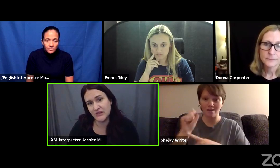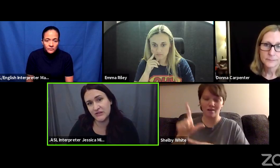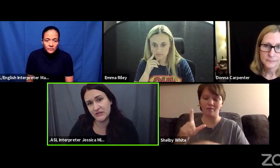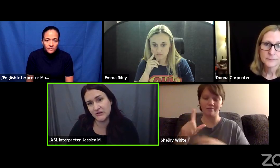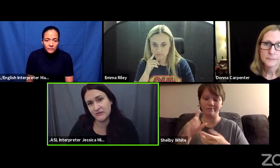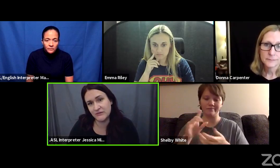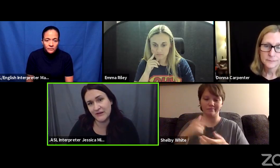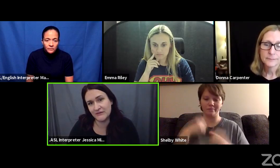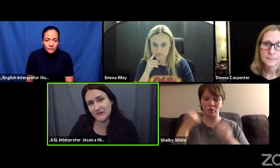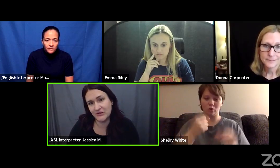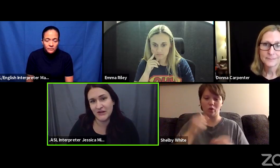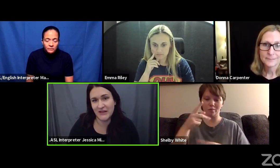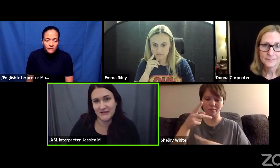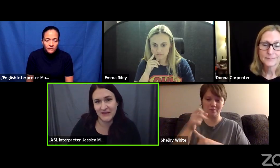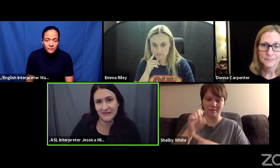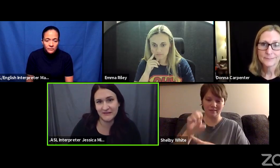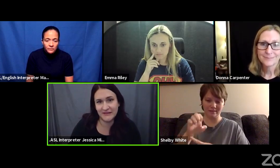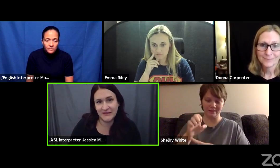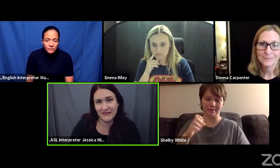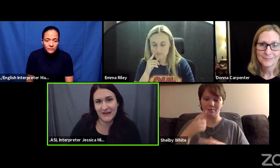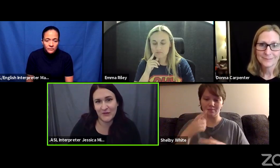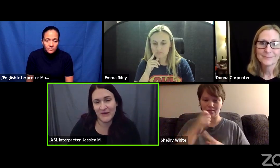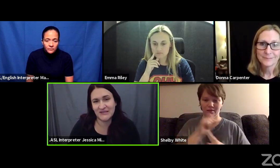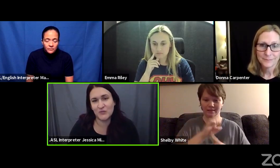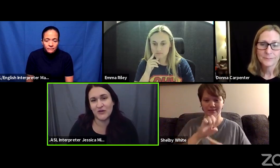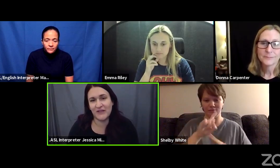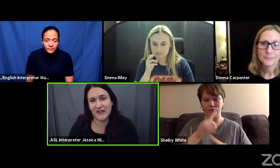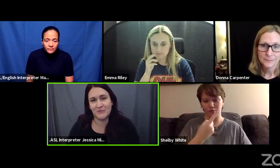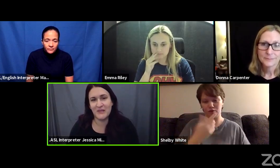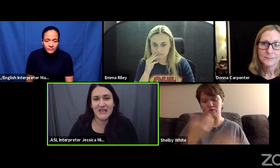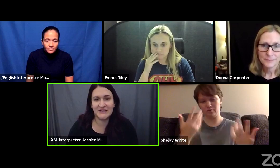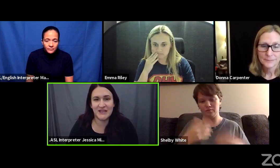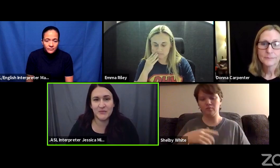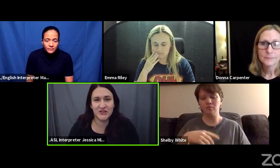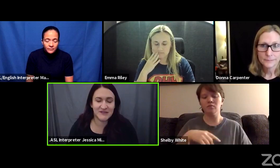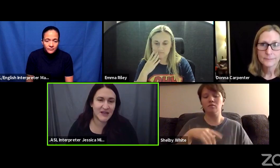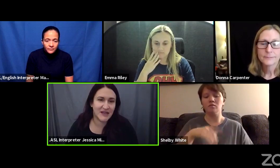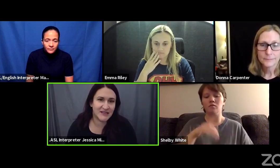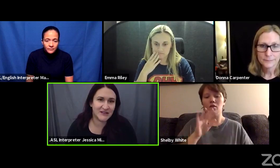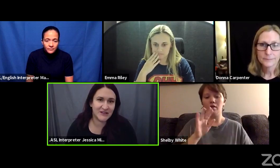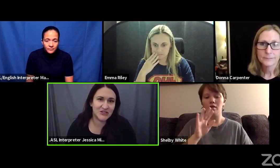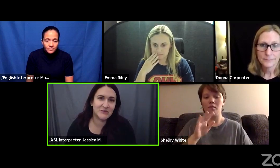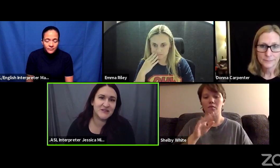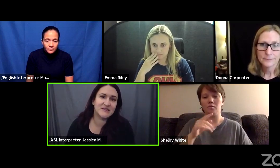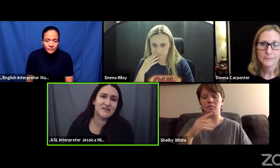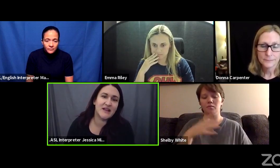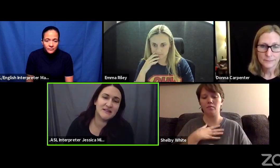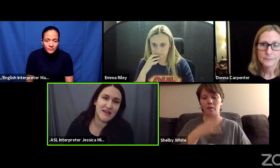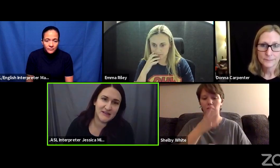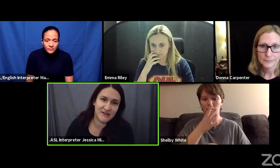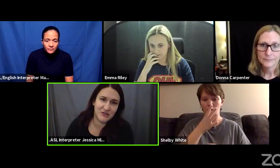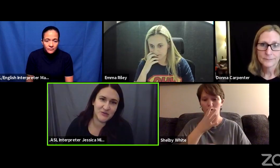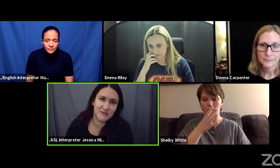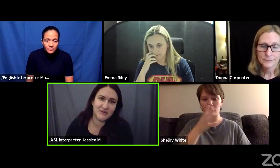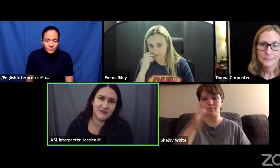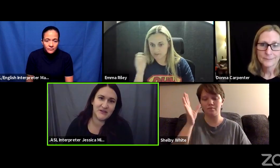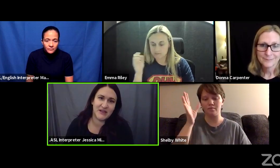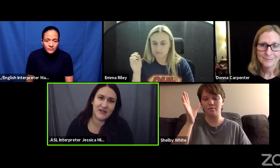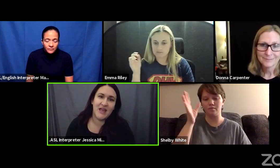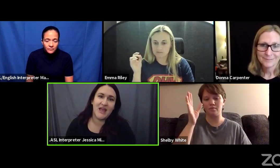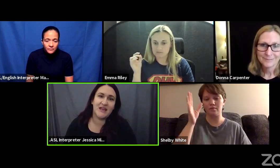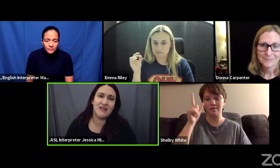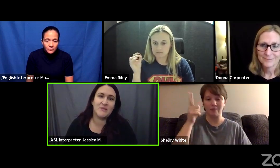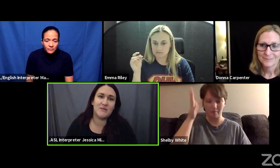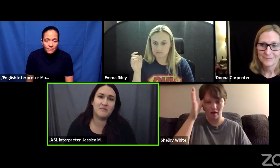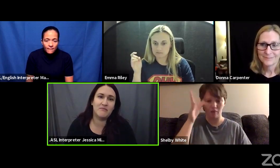later changed to, well, tried ASL. And I went back to more of like a PSE, a pigeon signed English, but signed exact English was my first